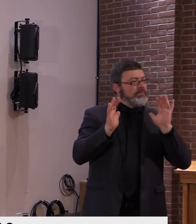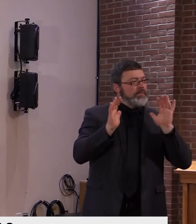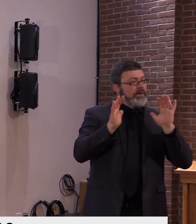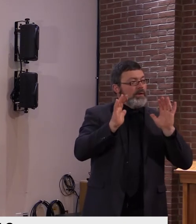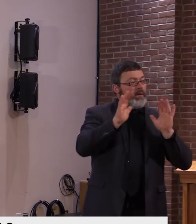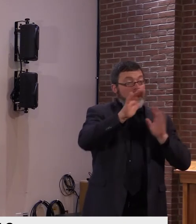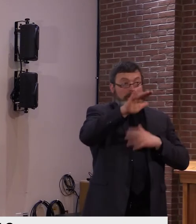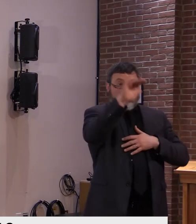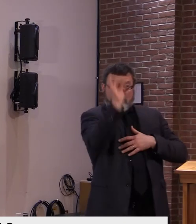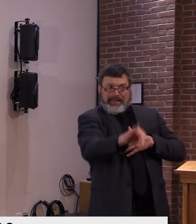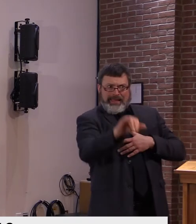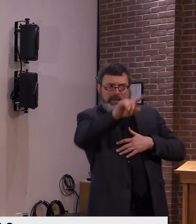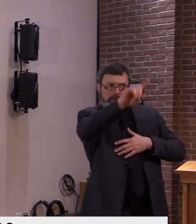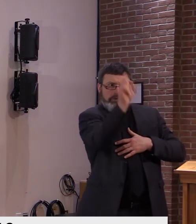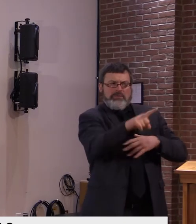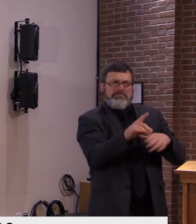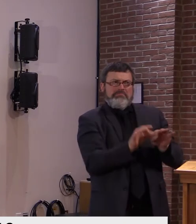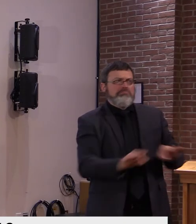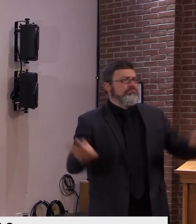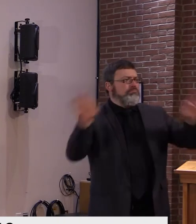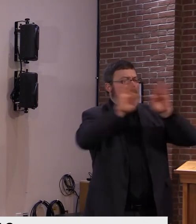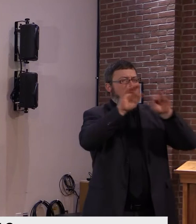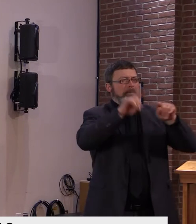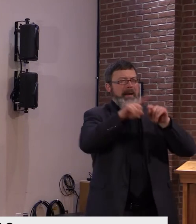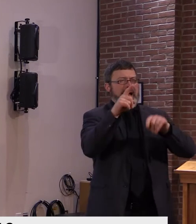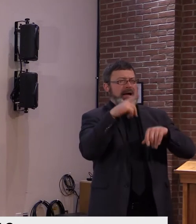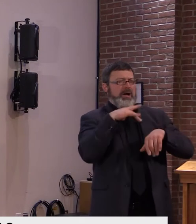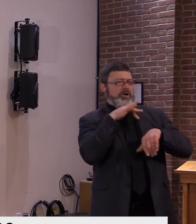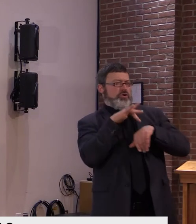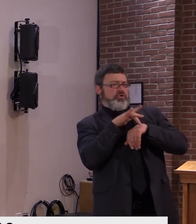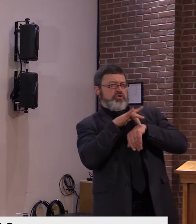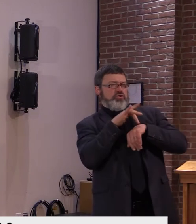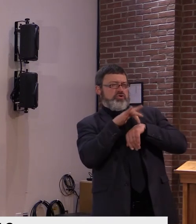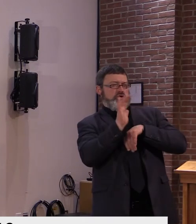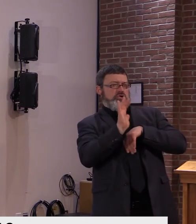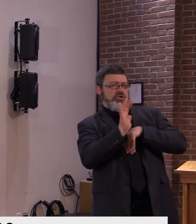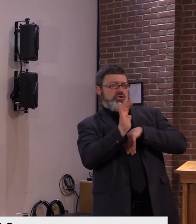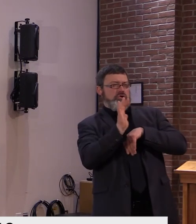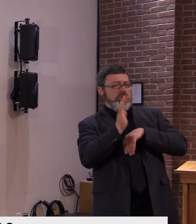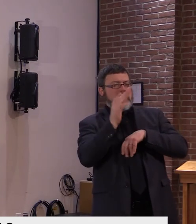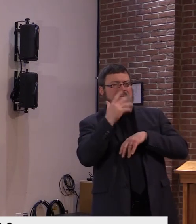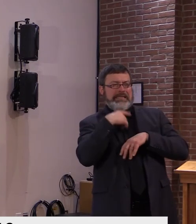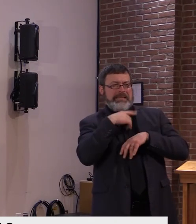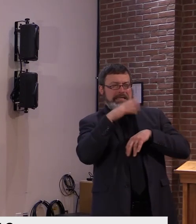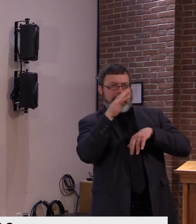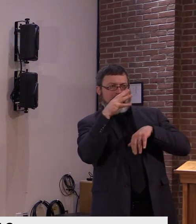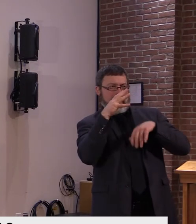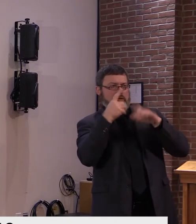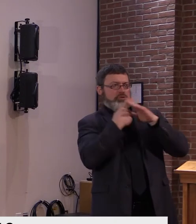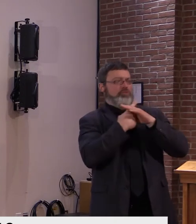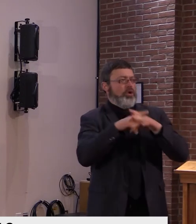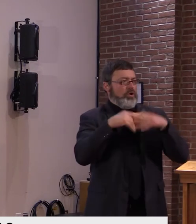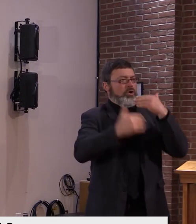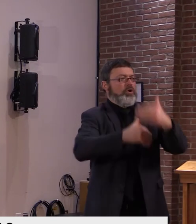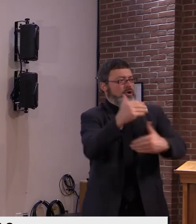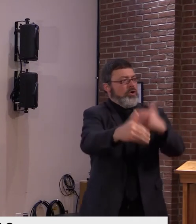question, and it's one that everyone needs to be able to answer shortly after these vaccines come out.